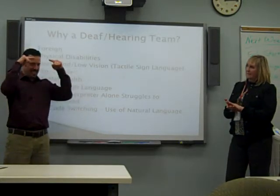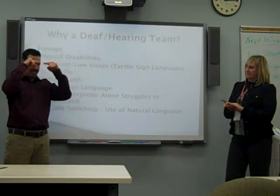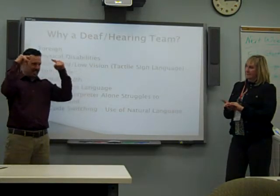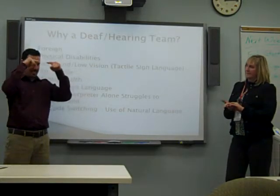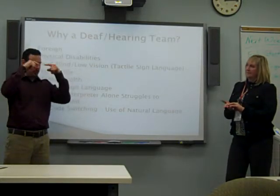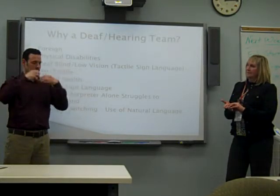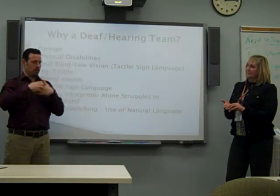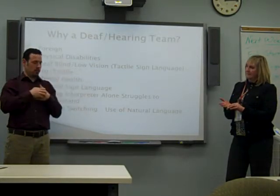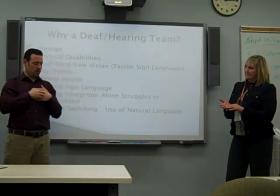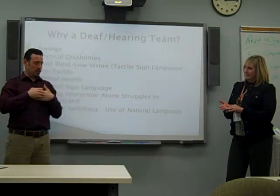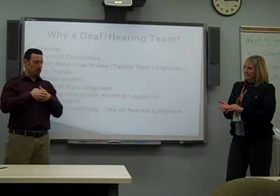next appointment?